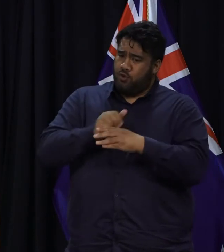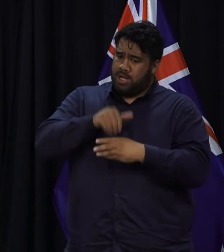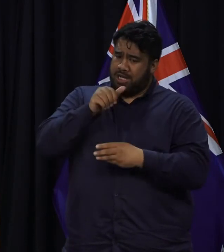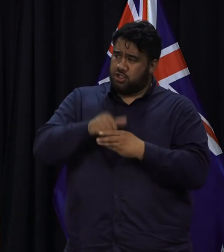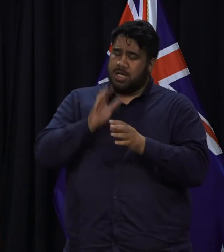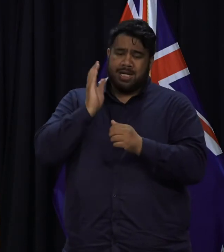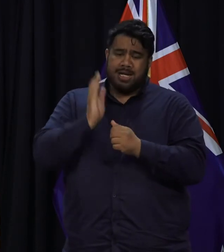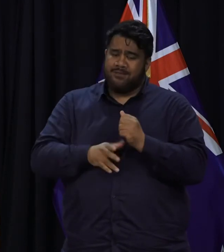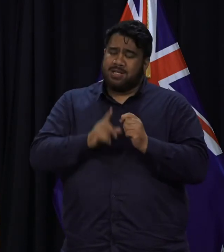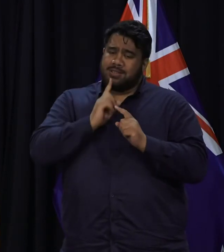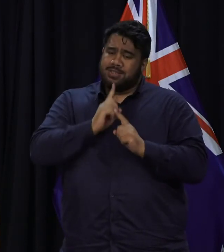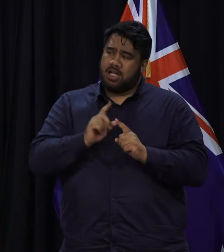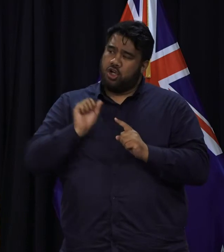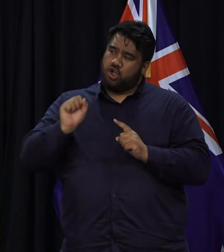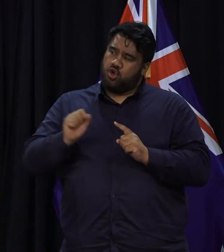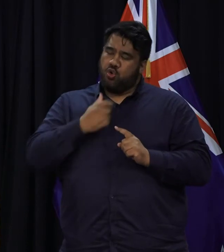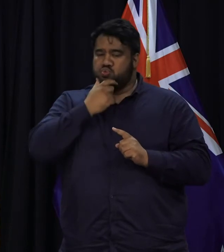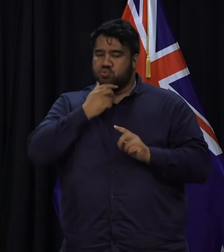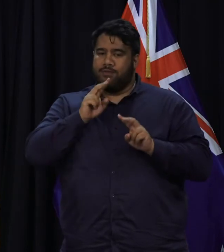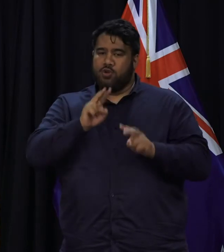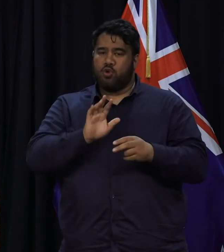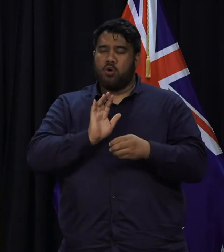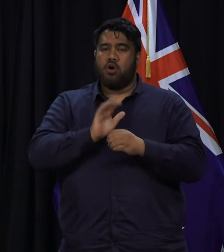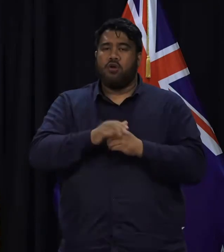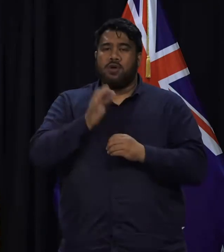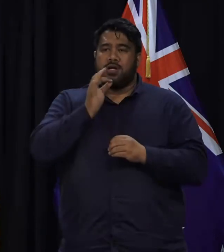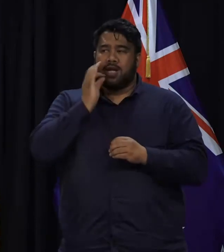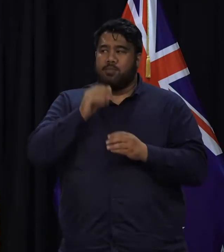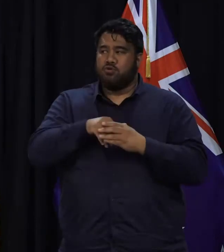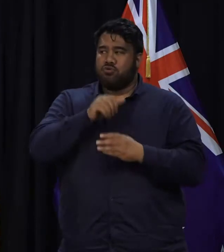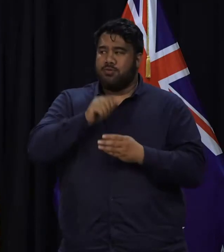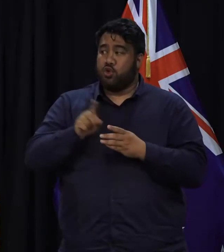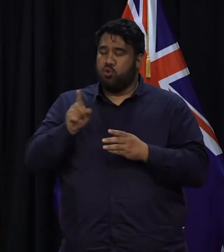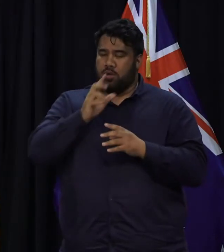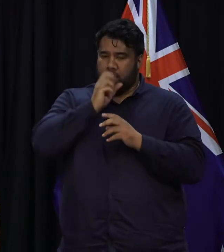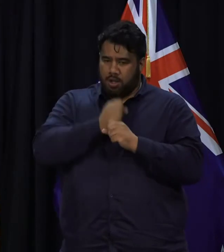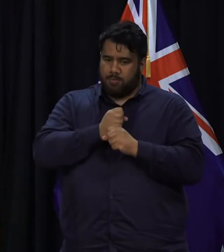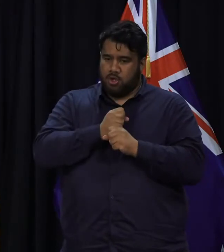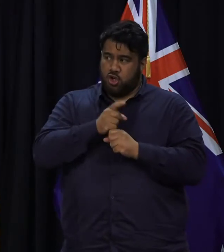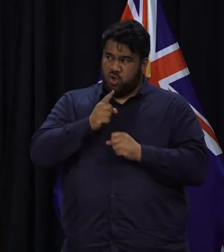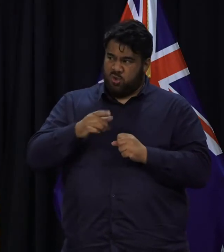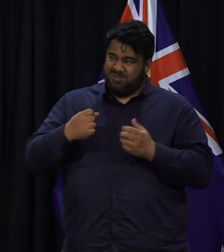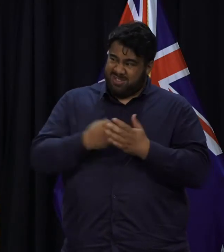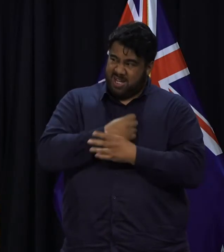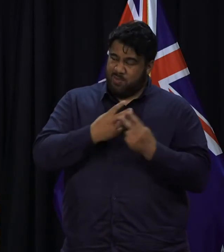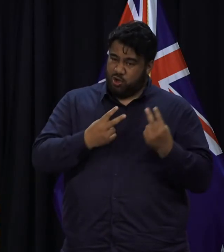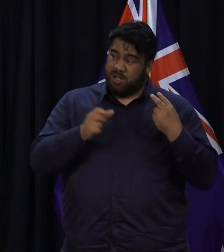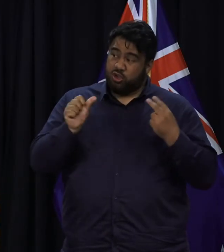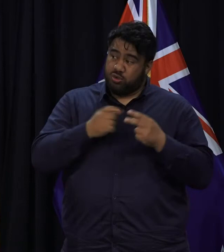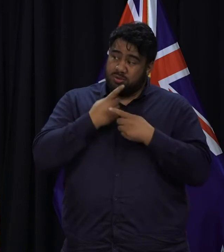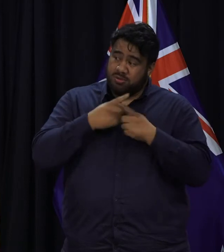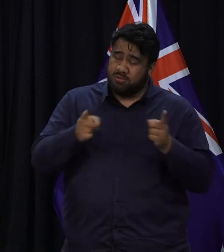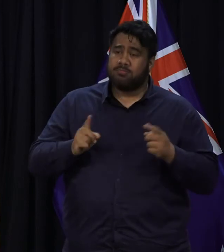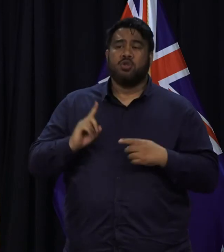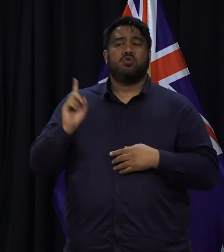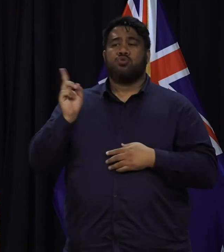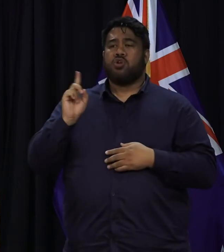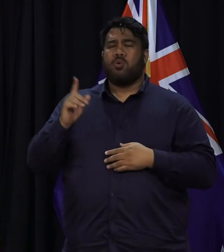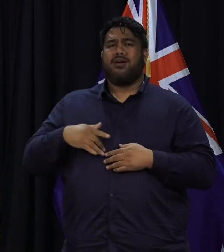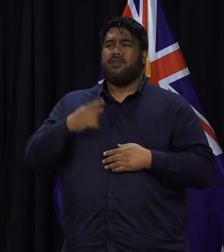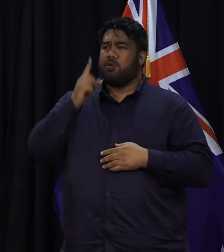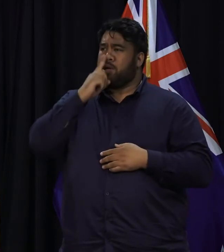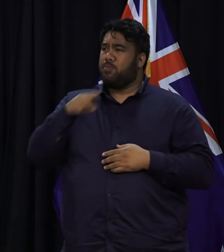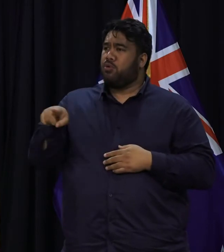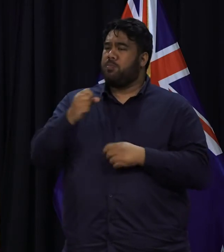allowing people to make their own decision on this incredibly important issue? No. In my view, people did need to make their own personal choice on this in the